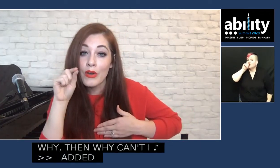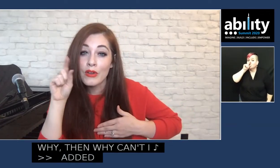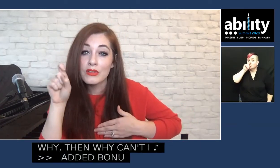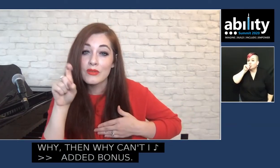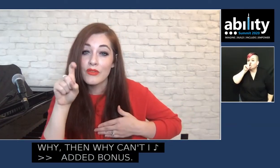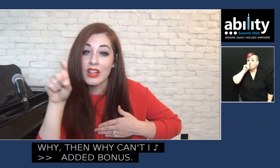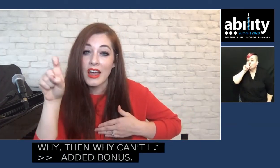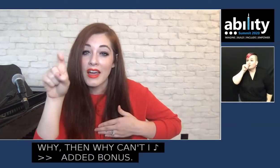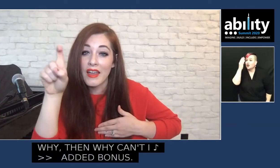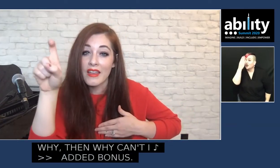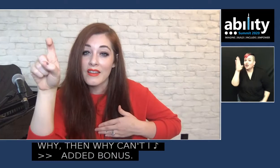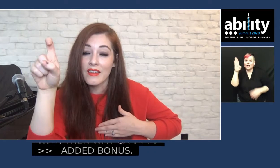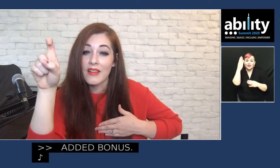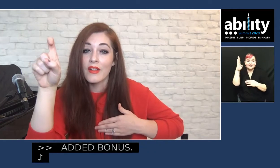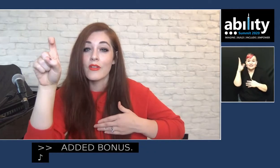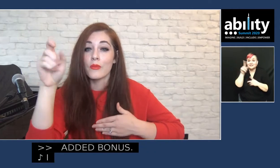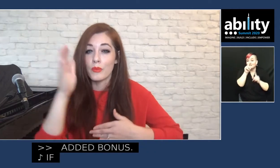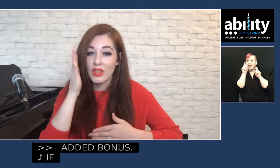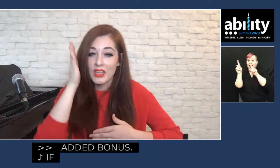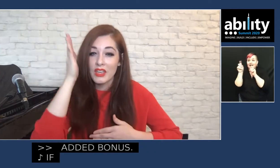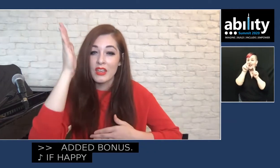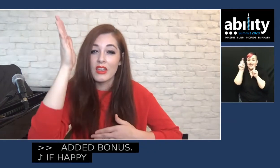blue birds fly